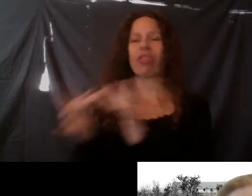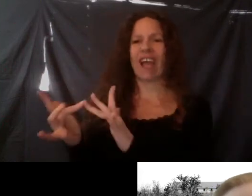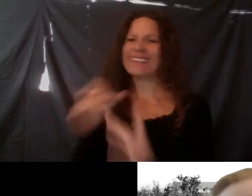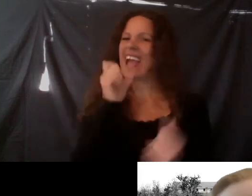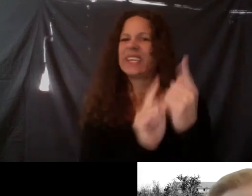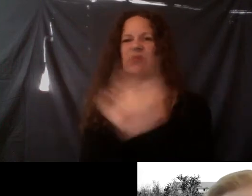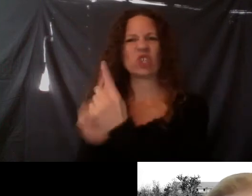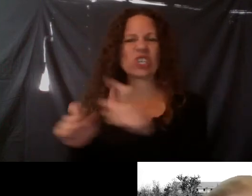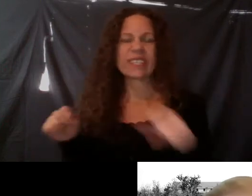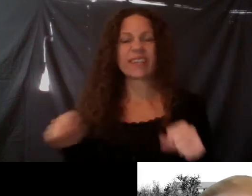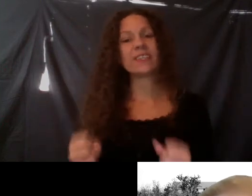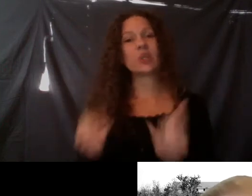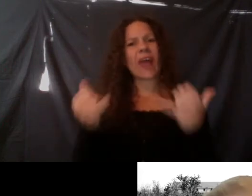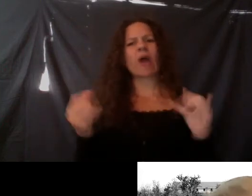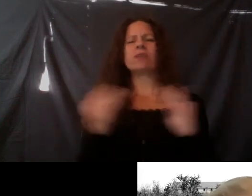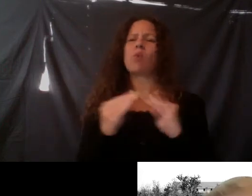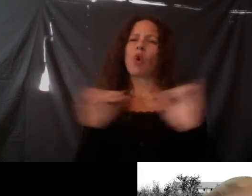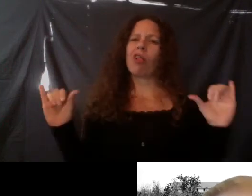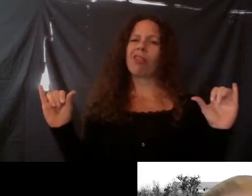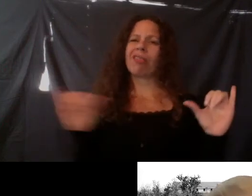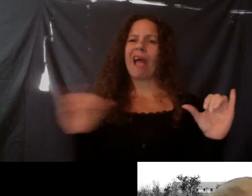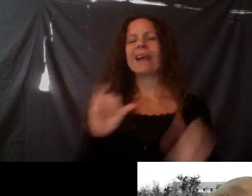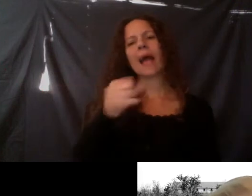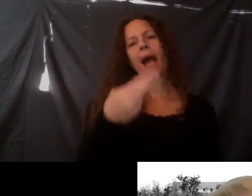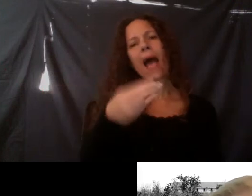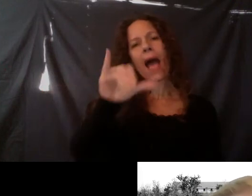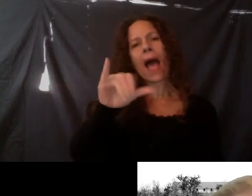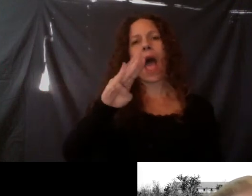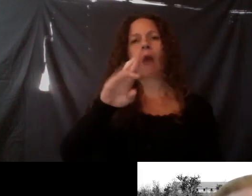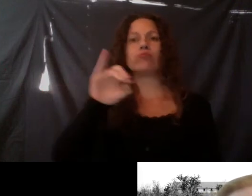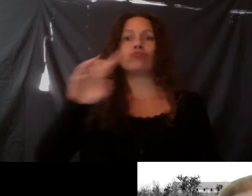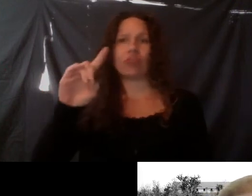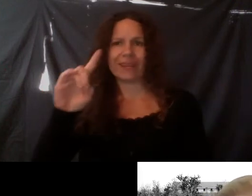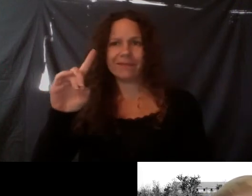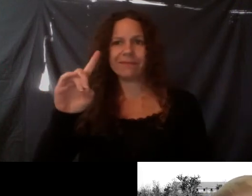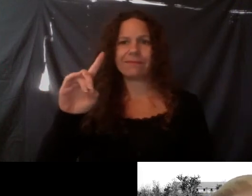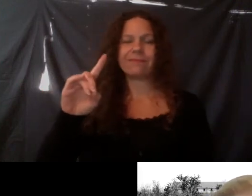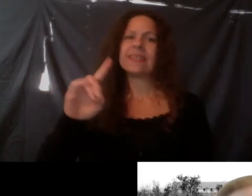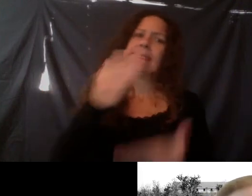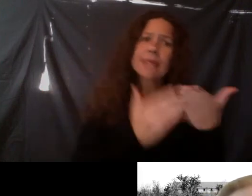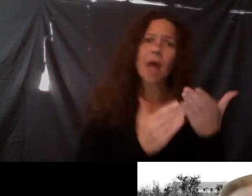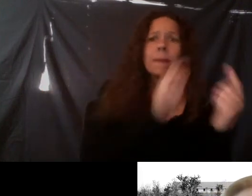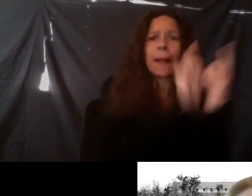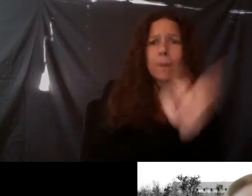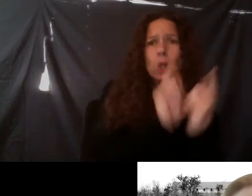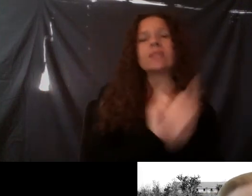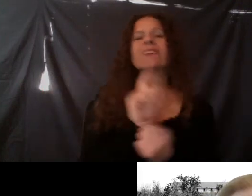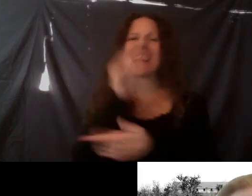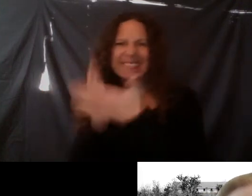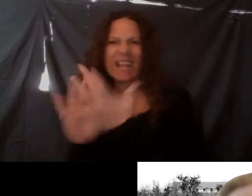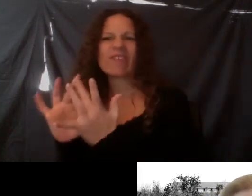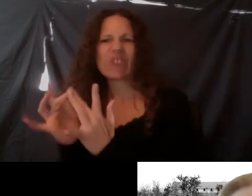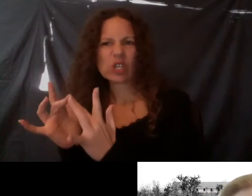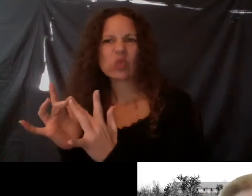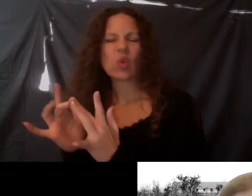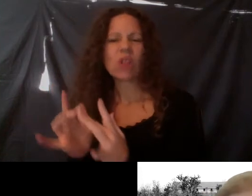now are thinking of as the hybrid model, some in person when it can be done safely, and also virtual work that we think as a model is